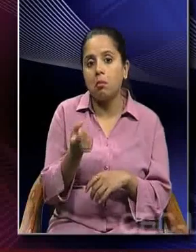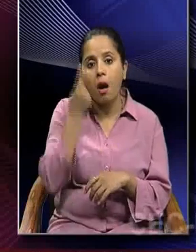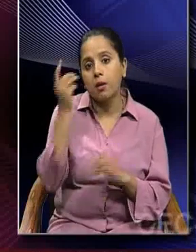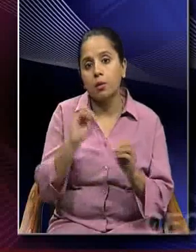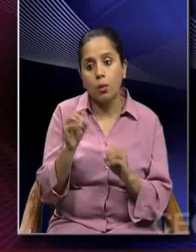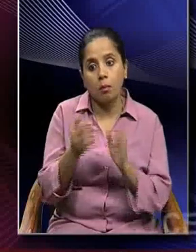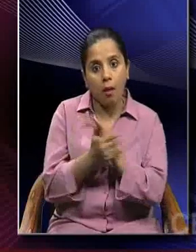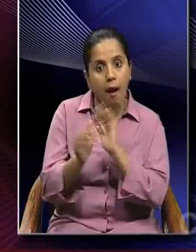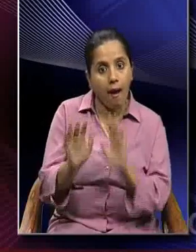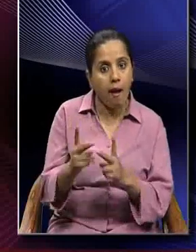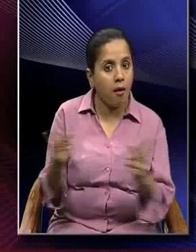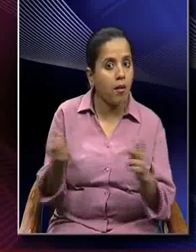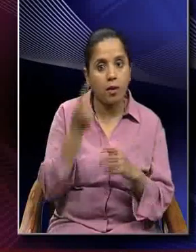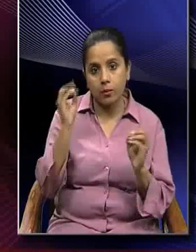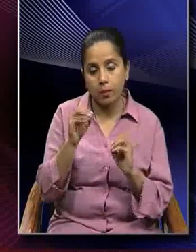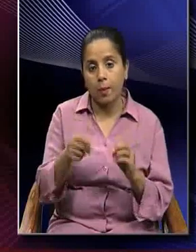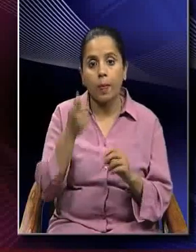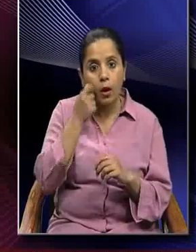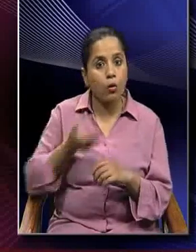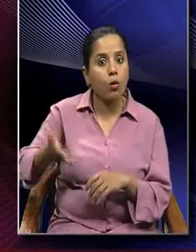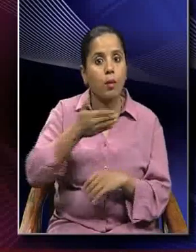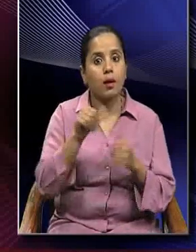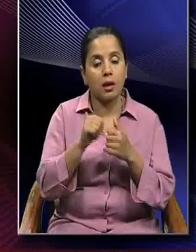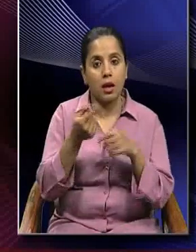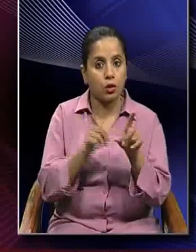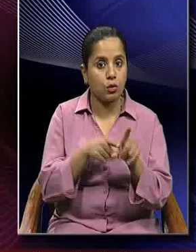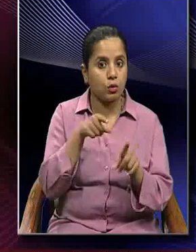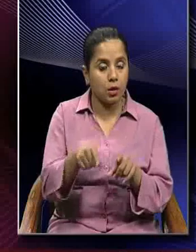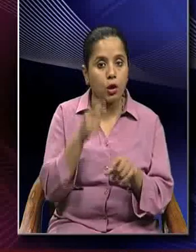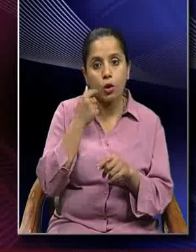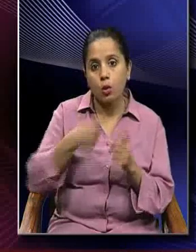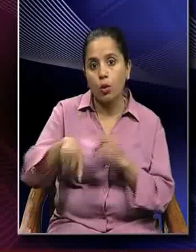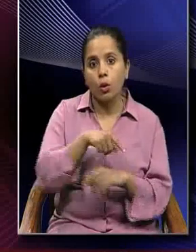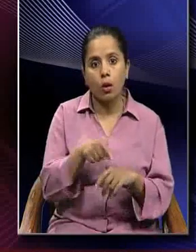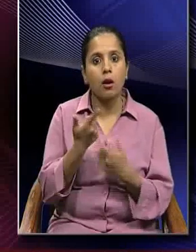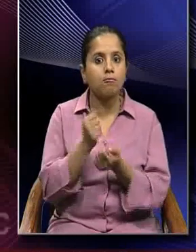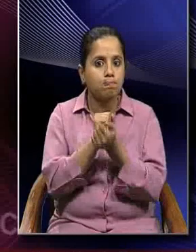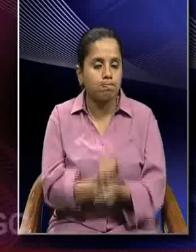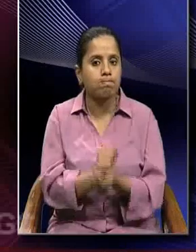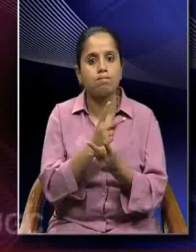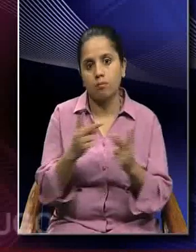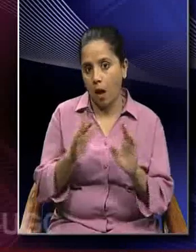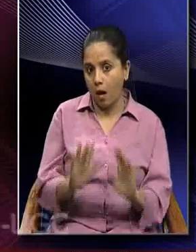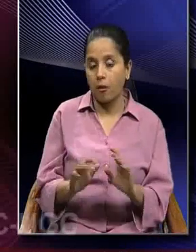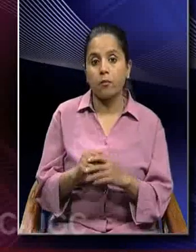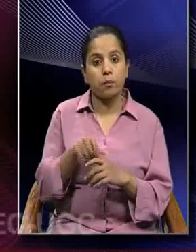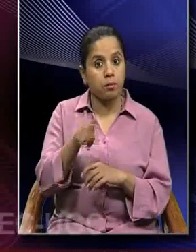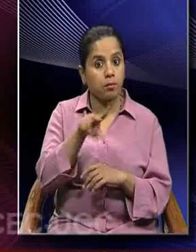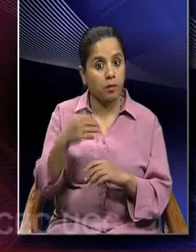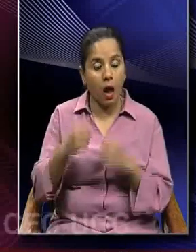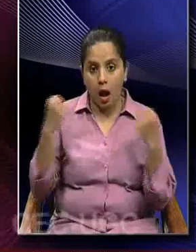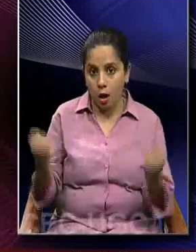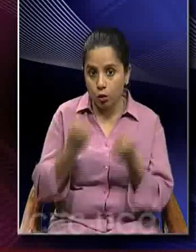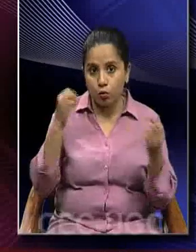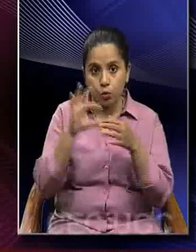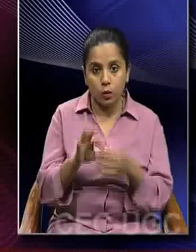potential. Regarding human agency, they perceive human beings as bounded entity, which means actions are based